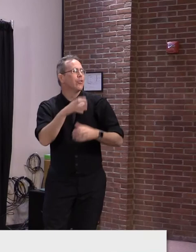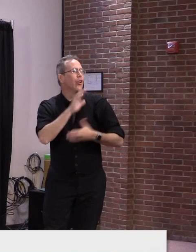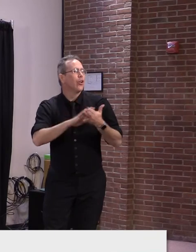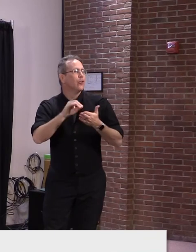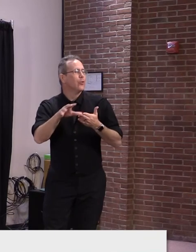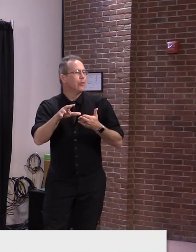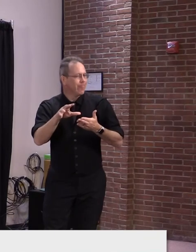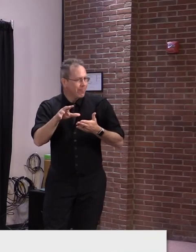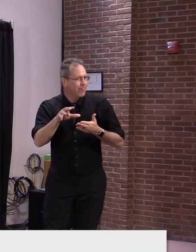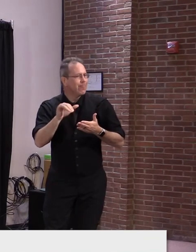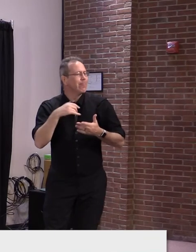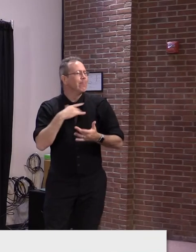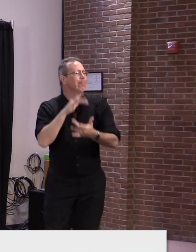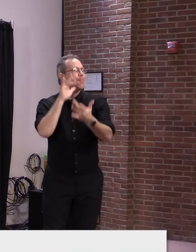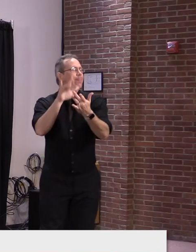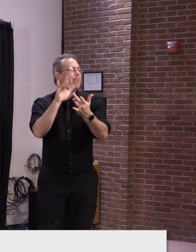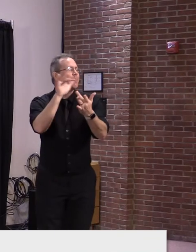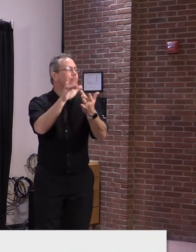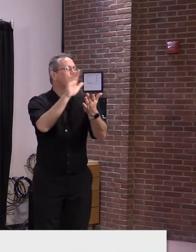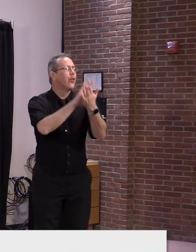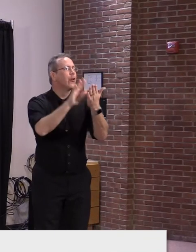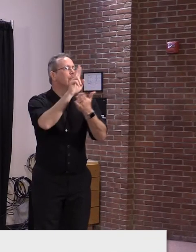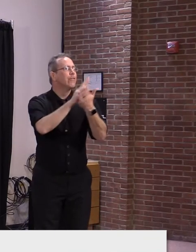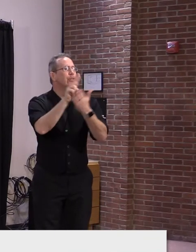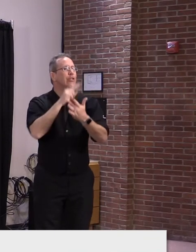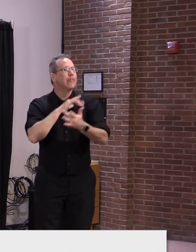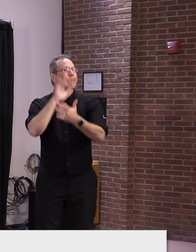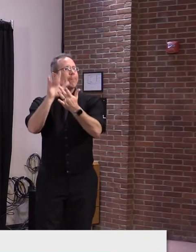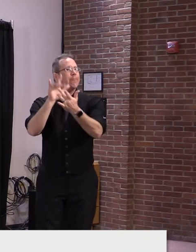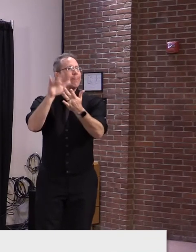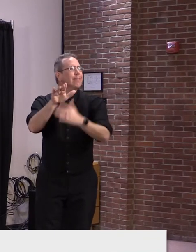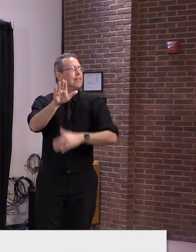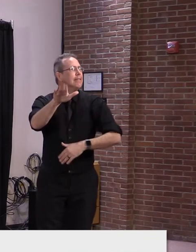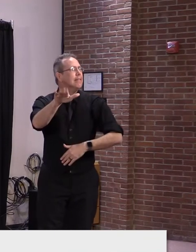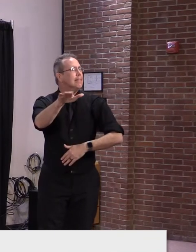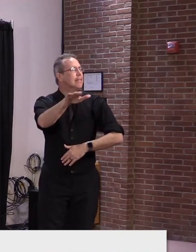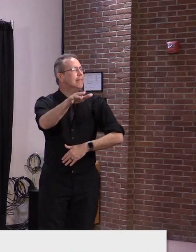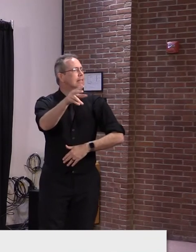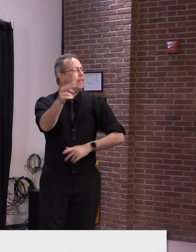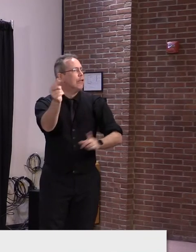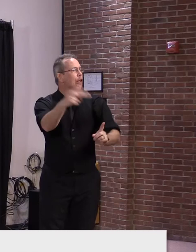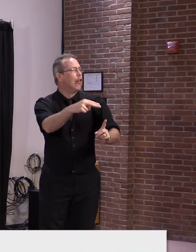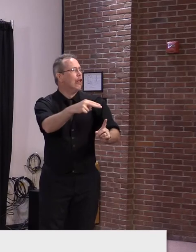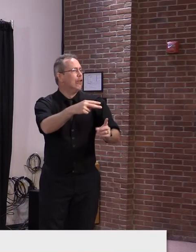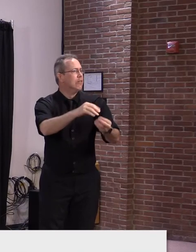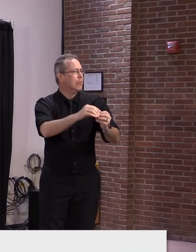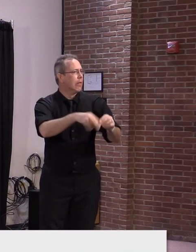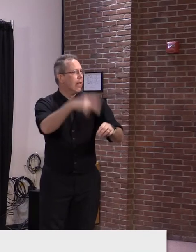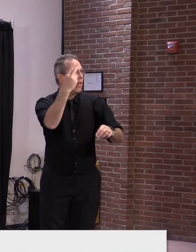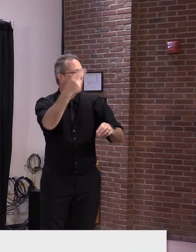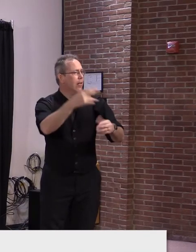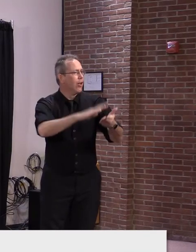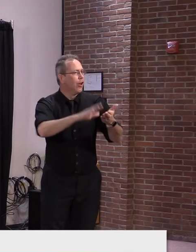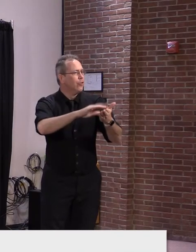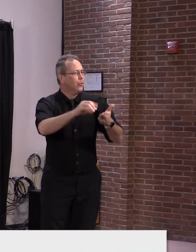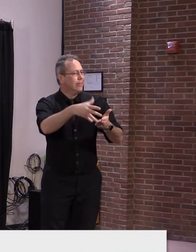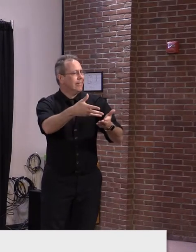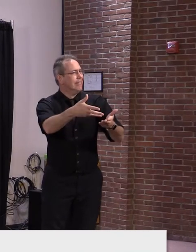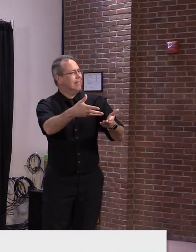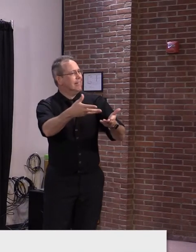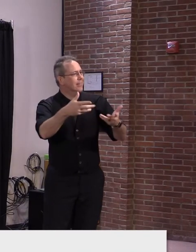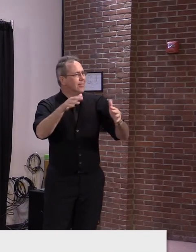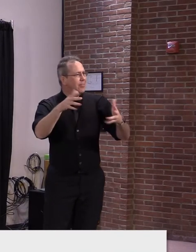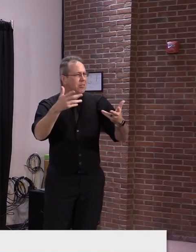call that I have every week with the Institutes of Higher Education in Vermont this morning. And we have a fair number